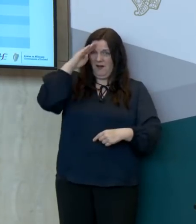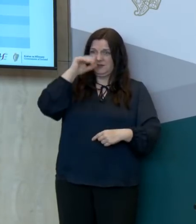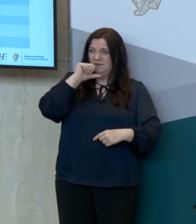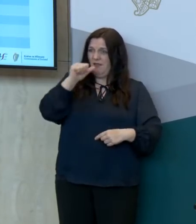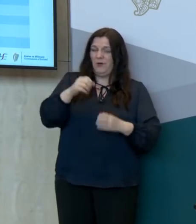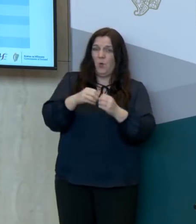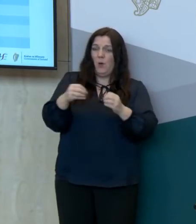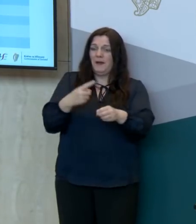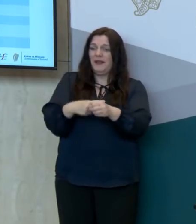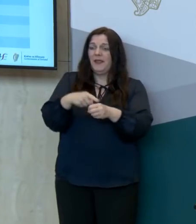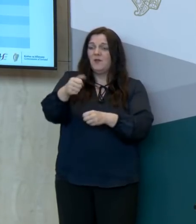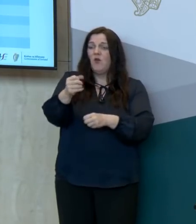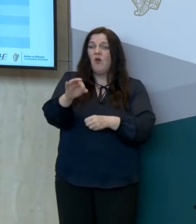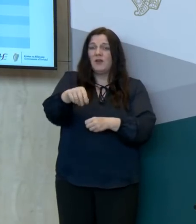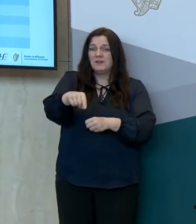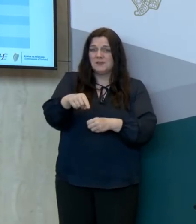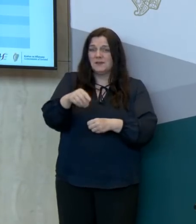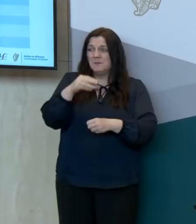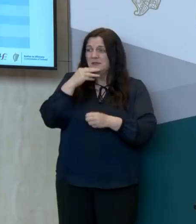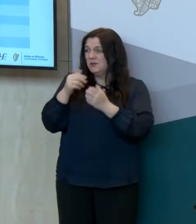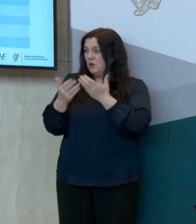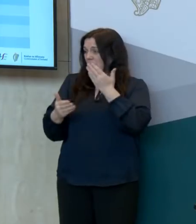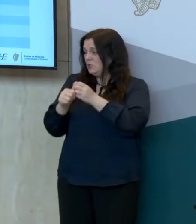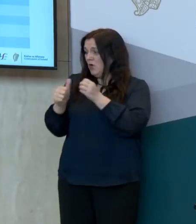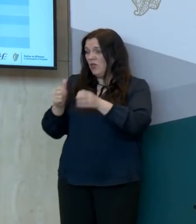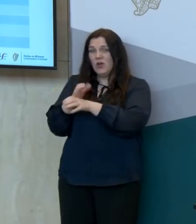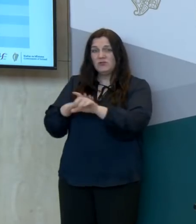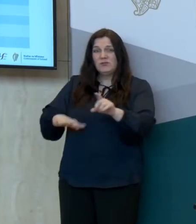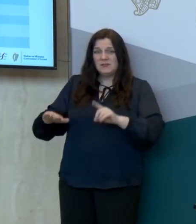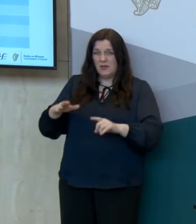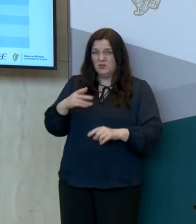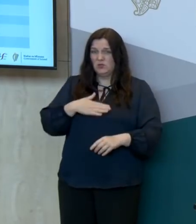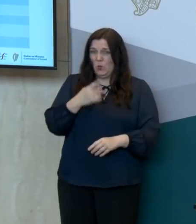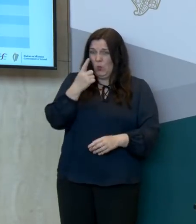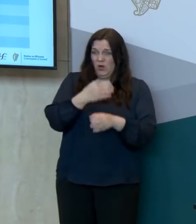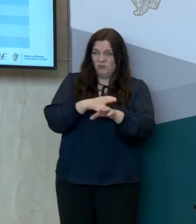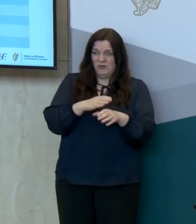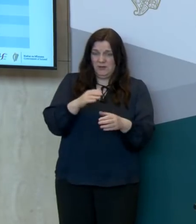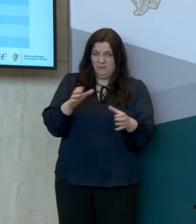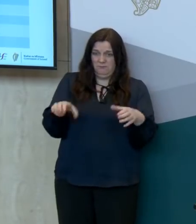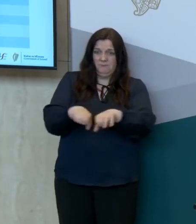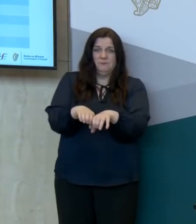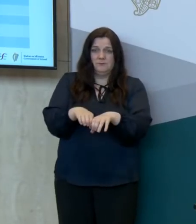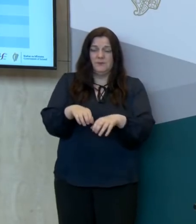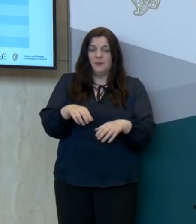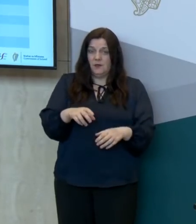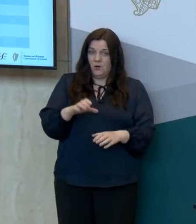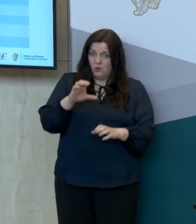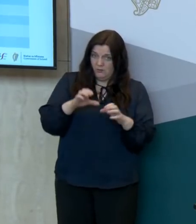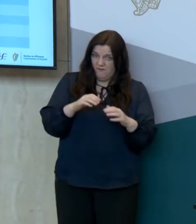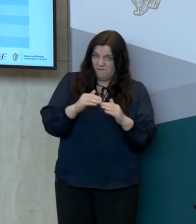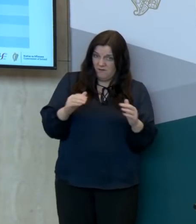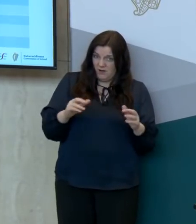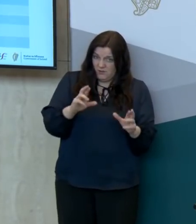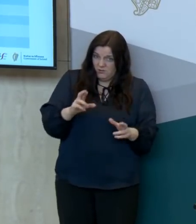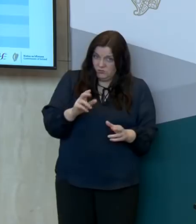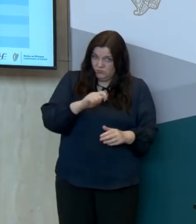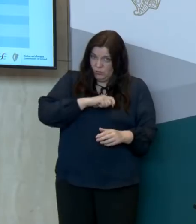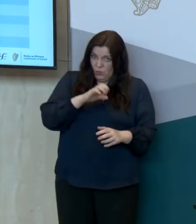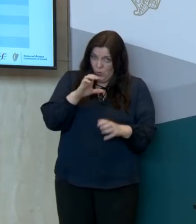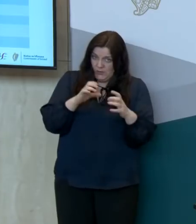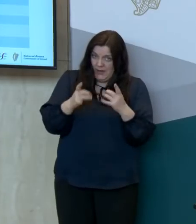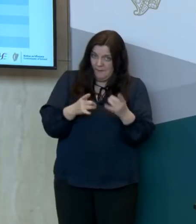at the end of August. Is that fair? Is there a reason why we could be the only country in Europe that doesn't open schools at the end of